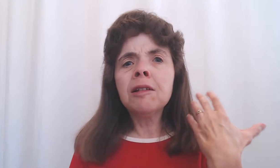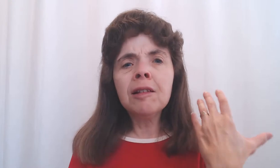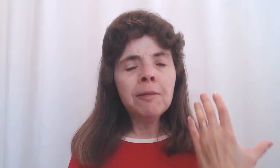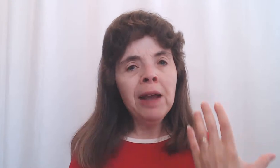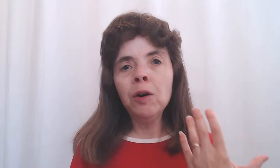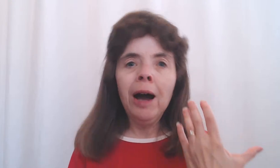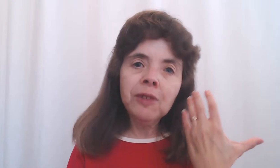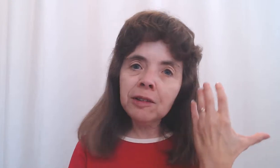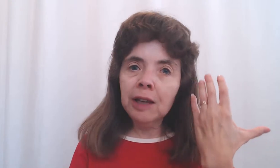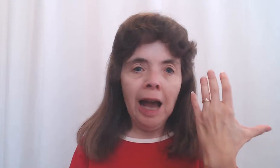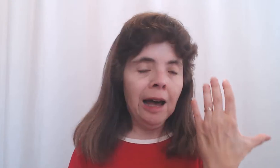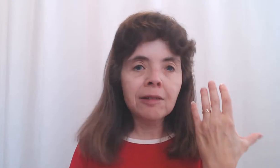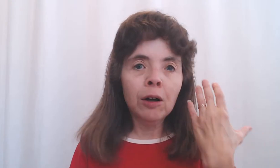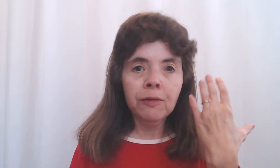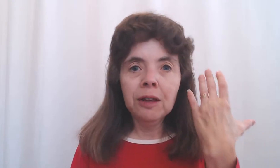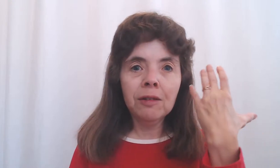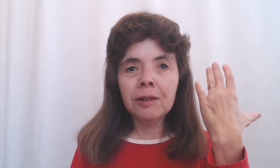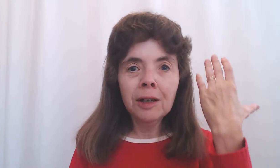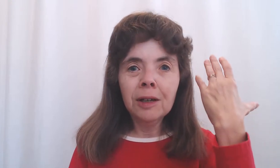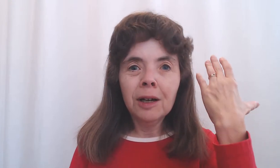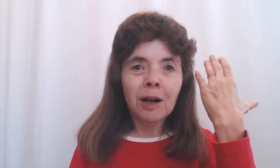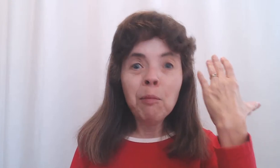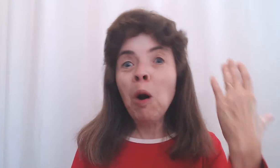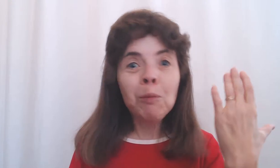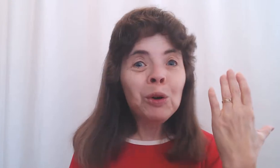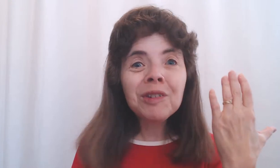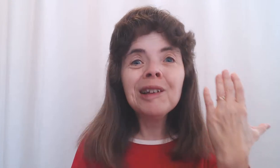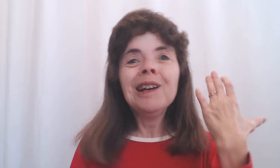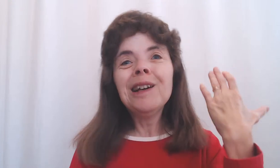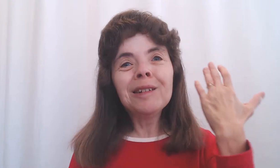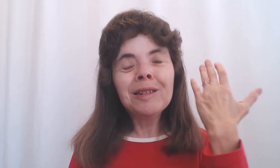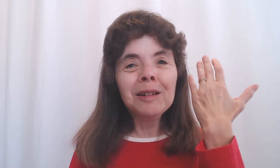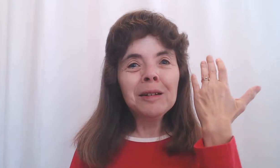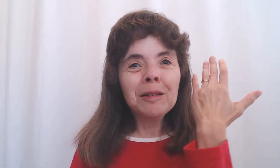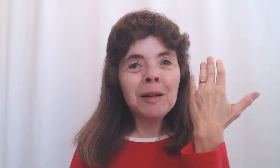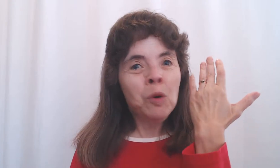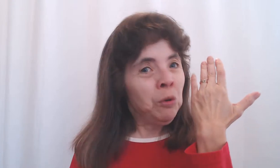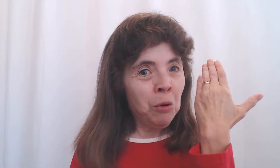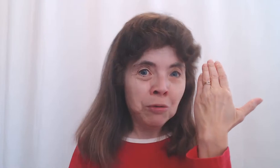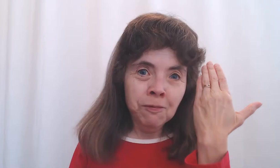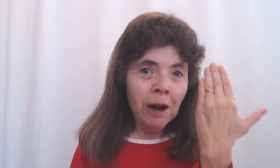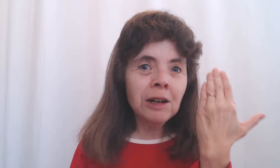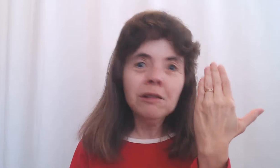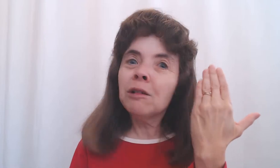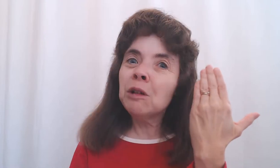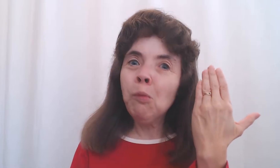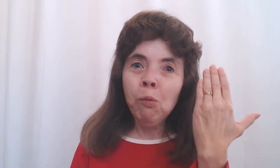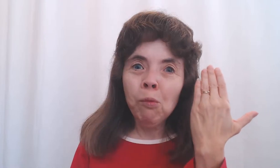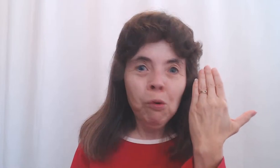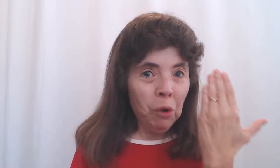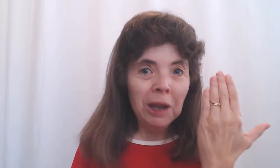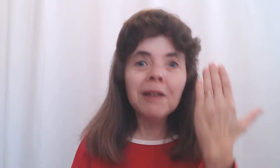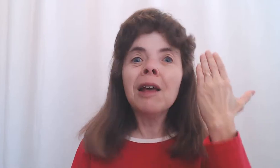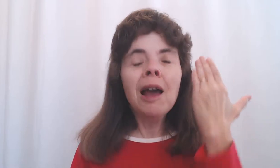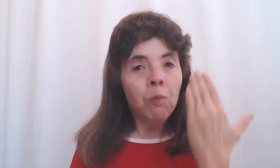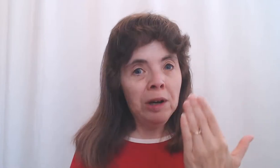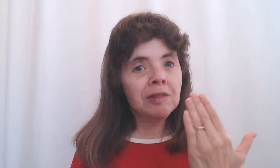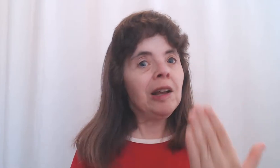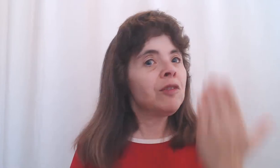This is a man who obviously has all of his marbles. It's someone who knows very clearly who he is and what he stands